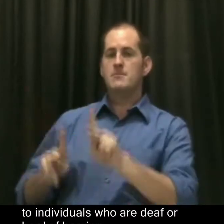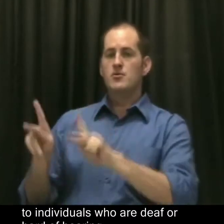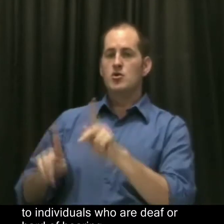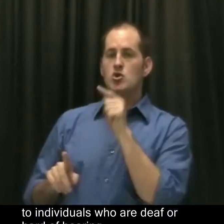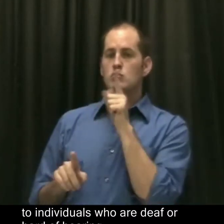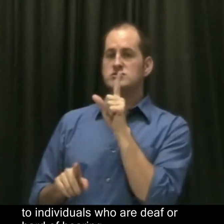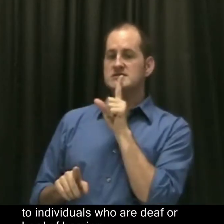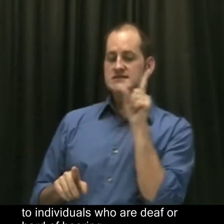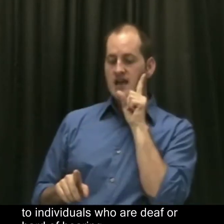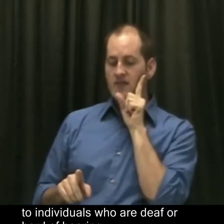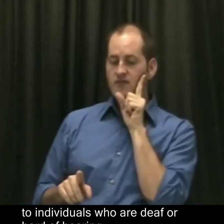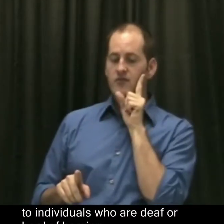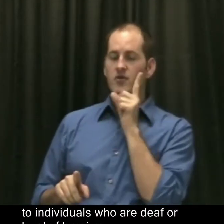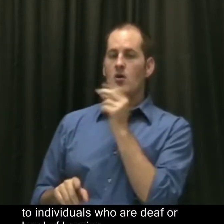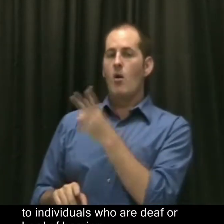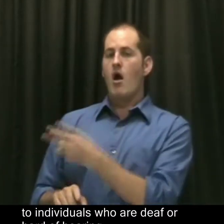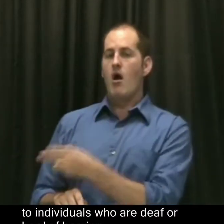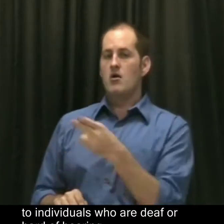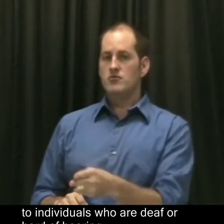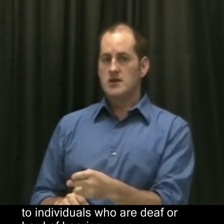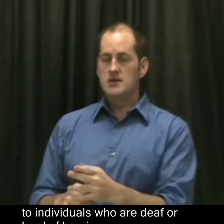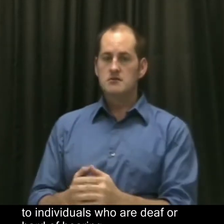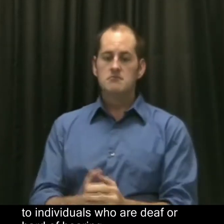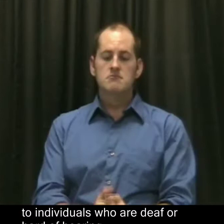To individuals who are deaf or hard of hearing.